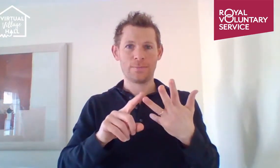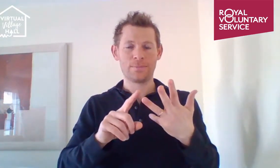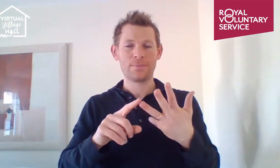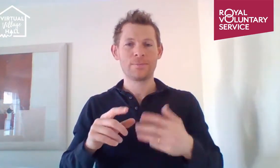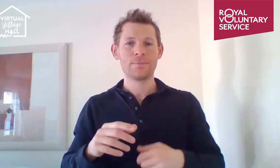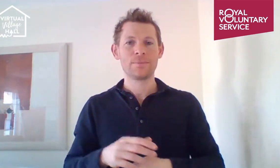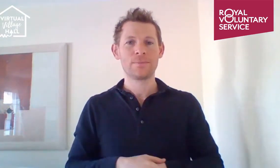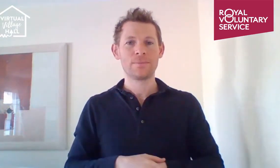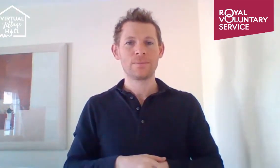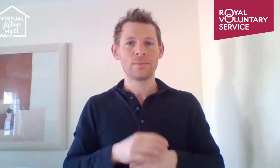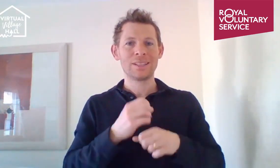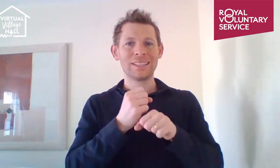Number four,